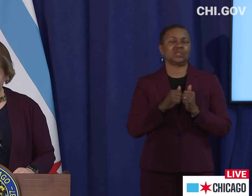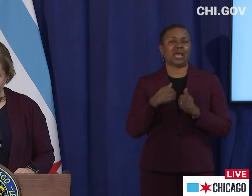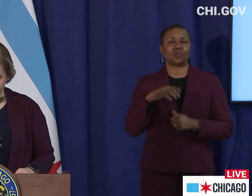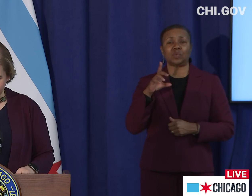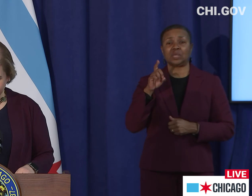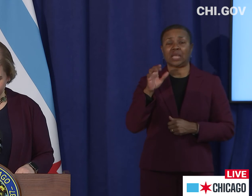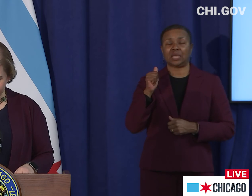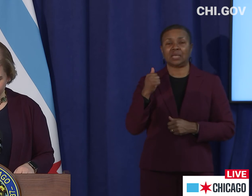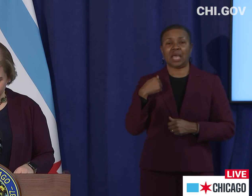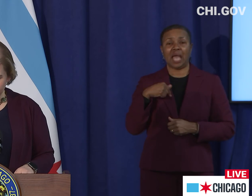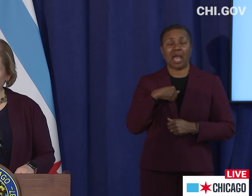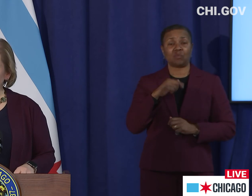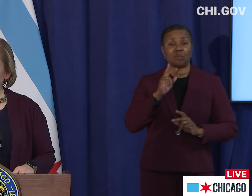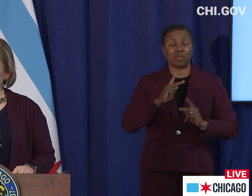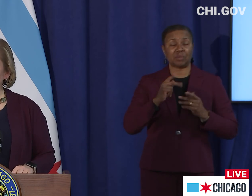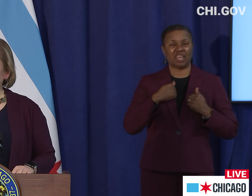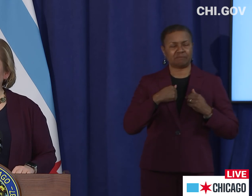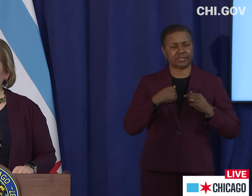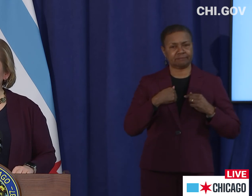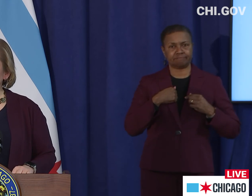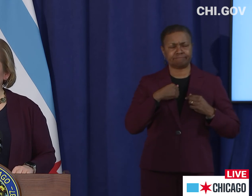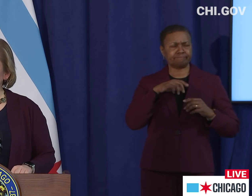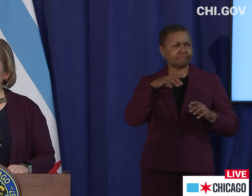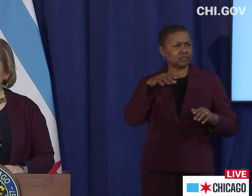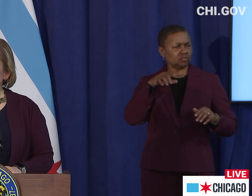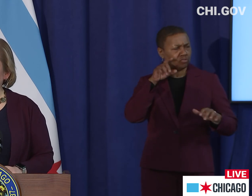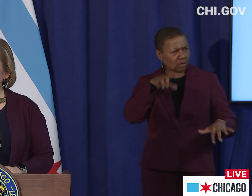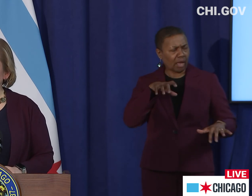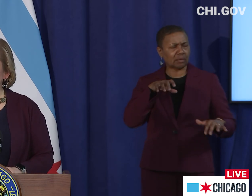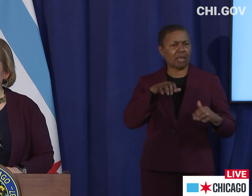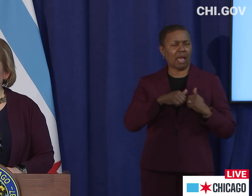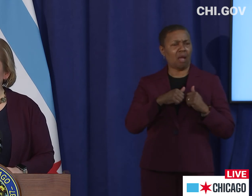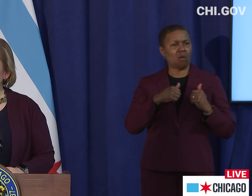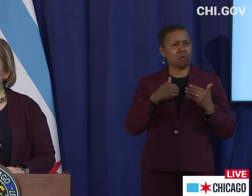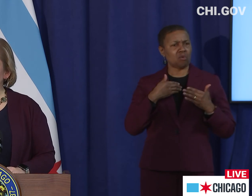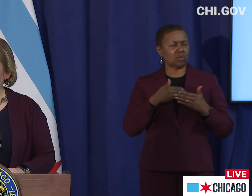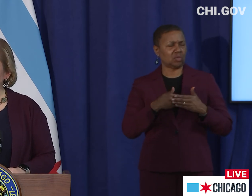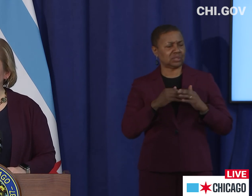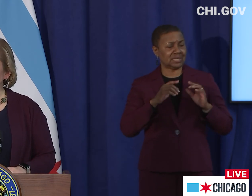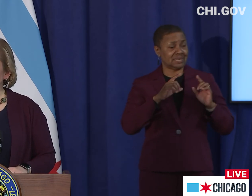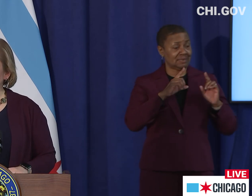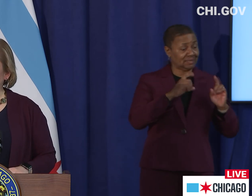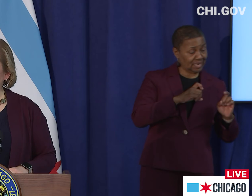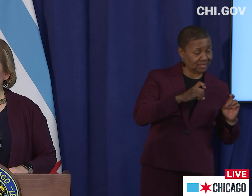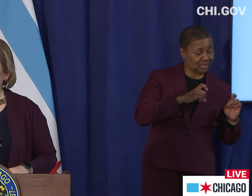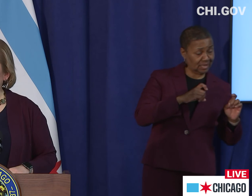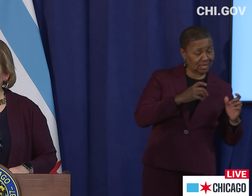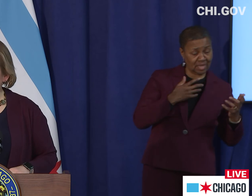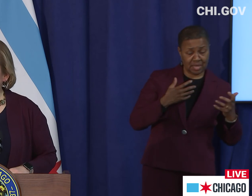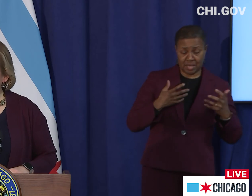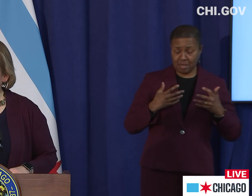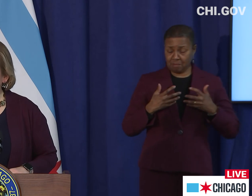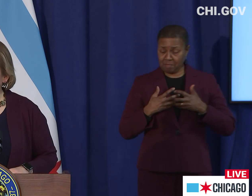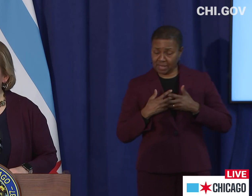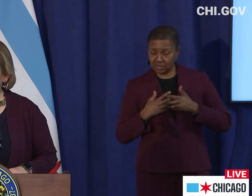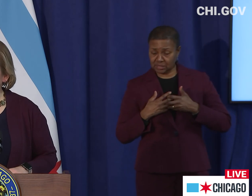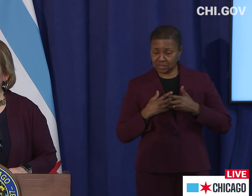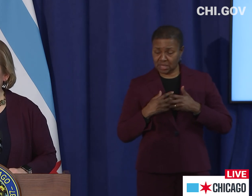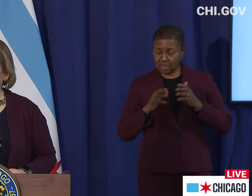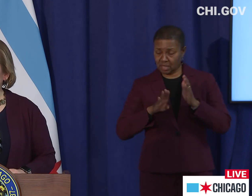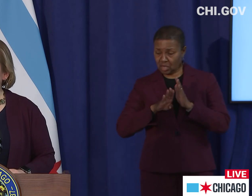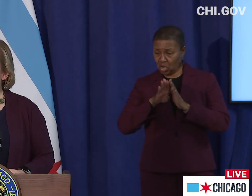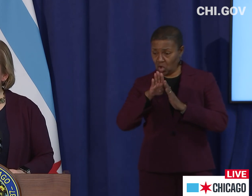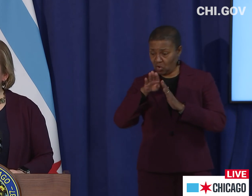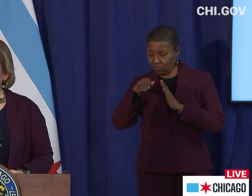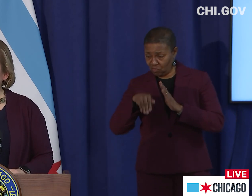Our epidemiologists have really been struck by how closely testing demand matches our epidemiologic curve when we're